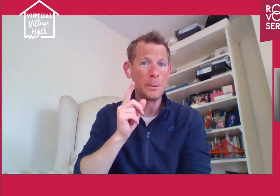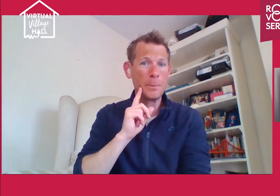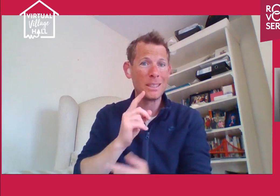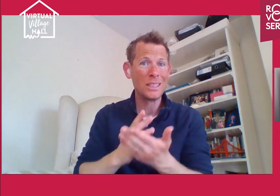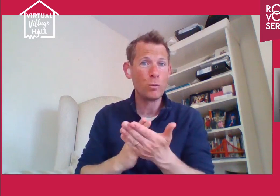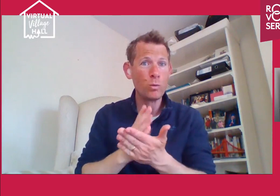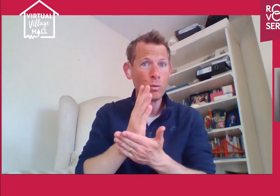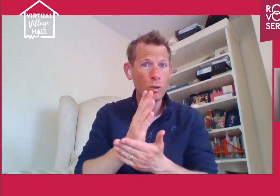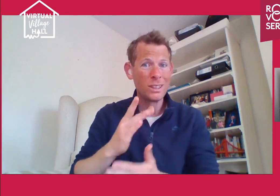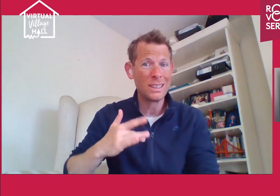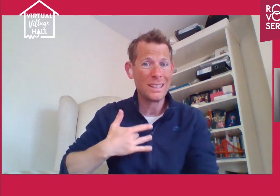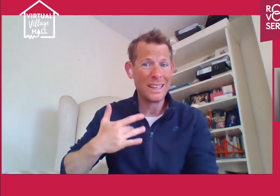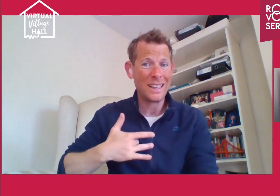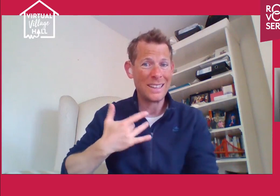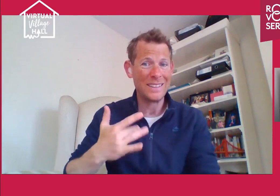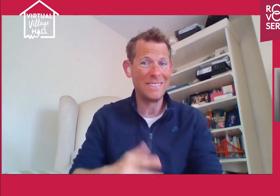people in real life.